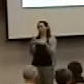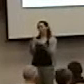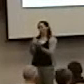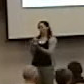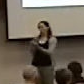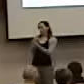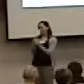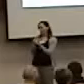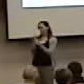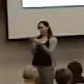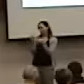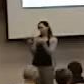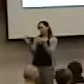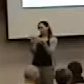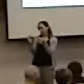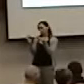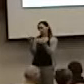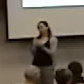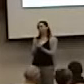this episode.